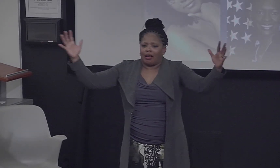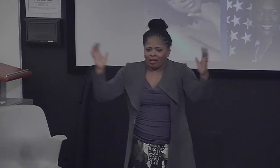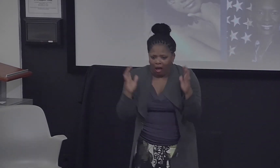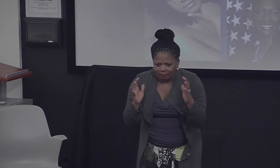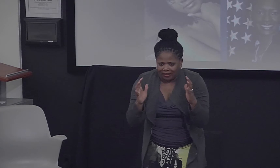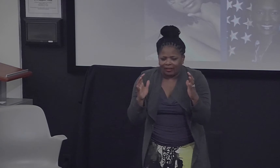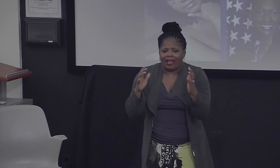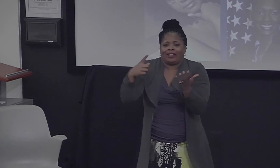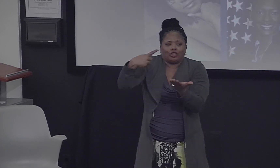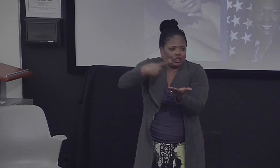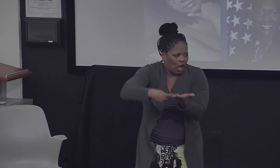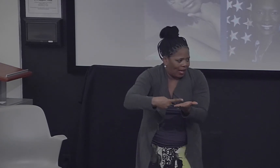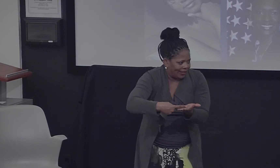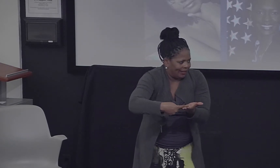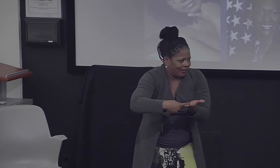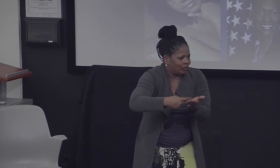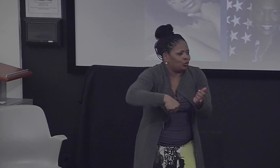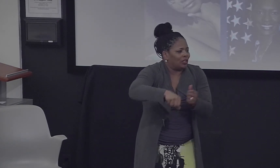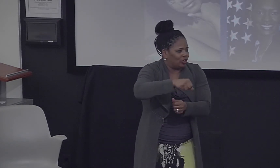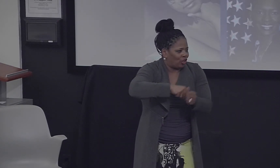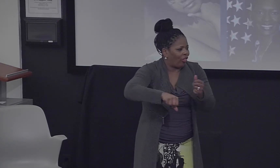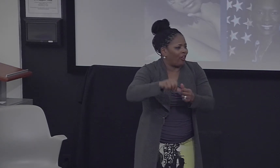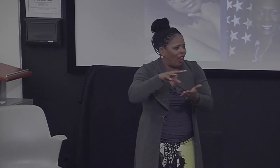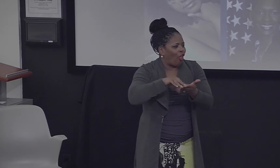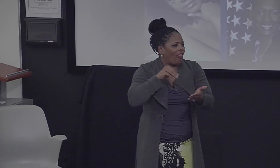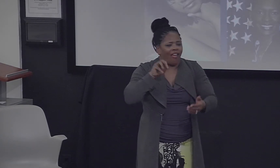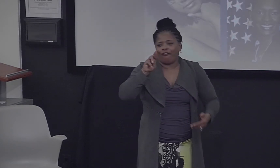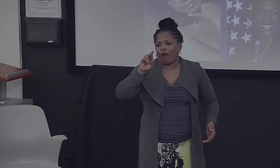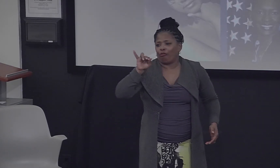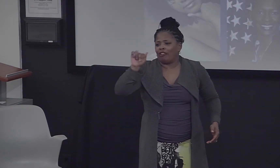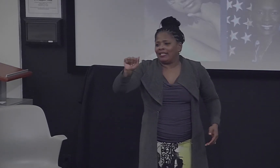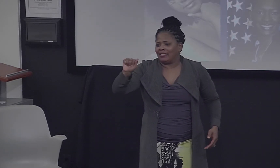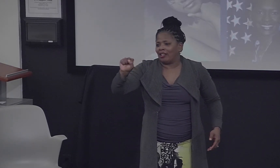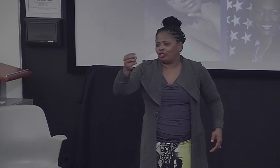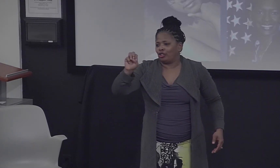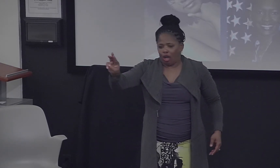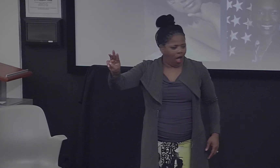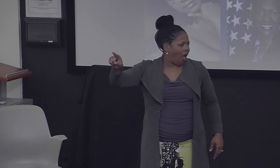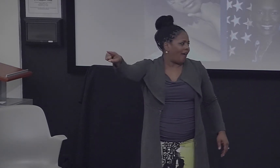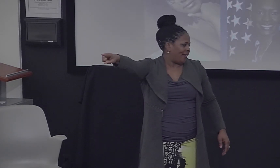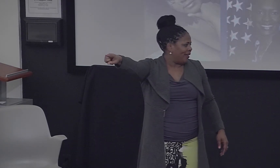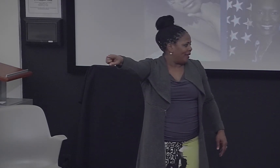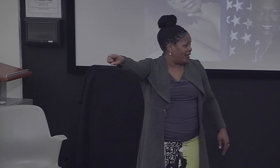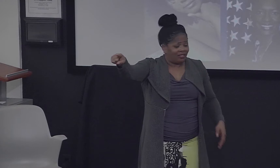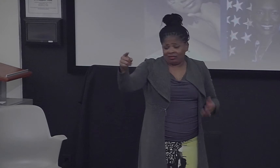this conversation. I'm talking about really coming together in face-to-face interactions. We have